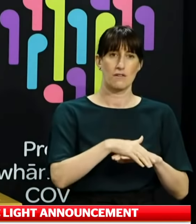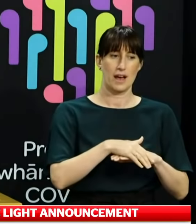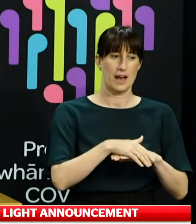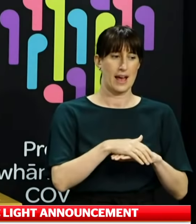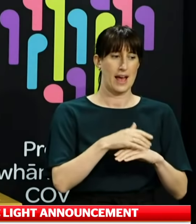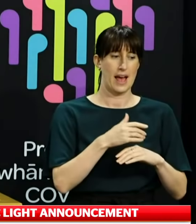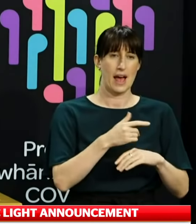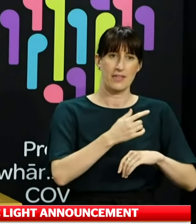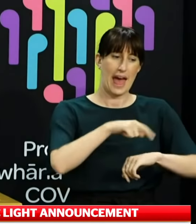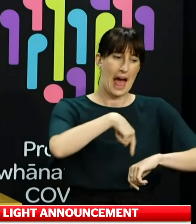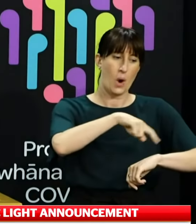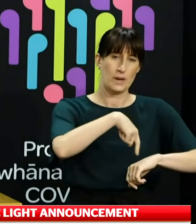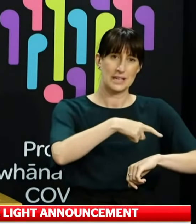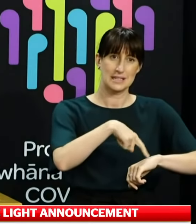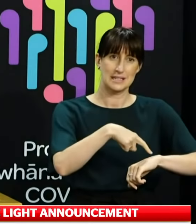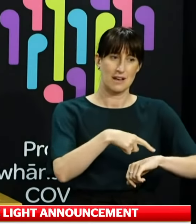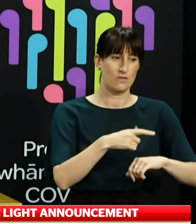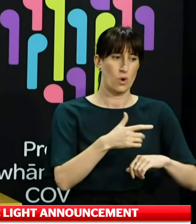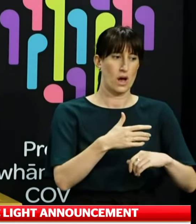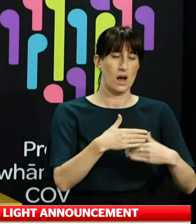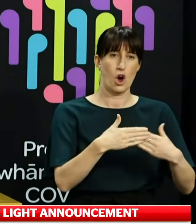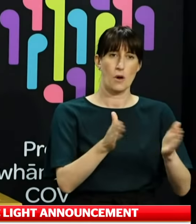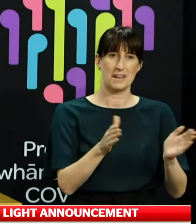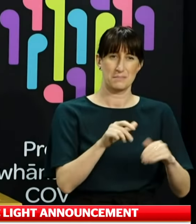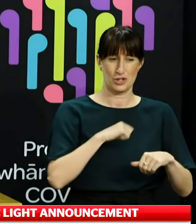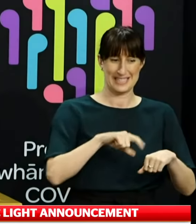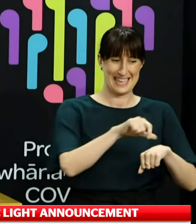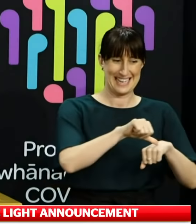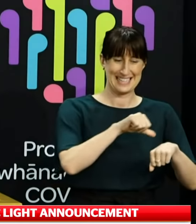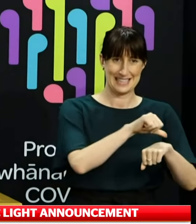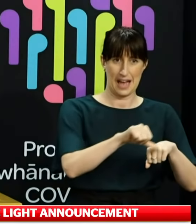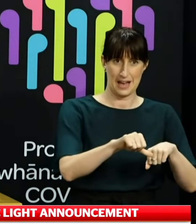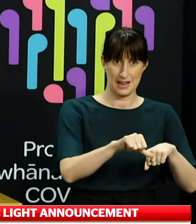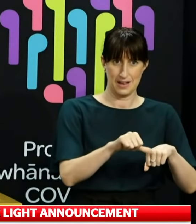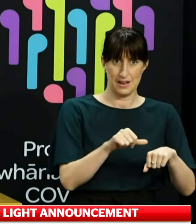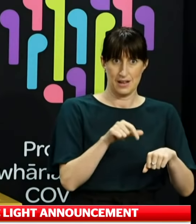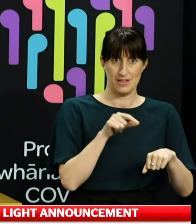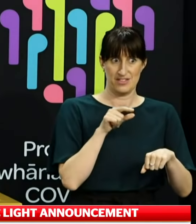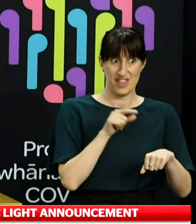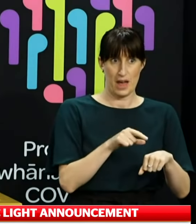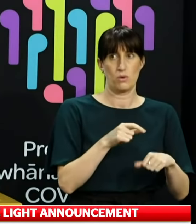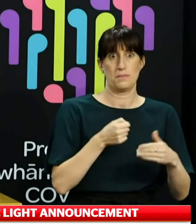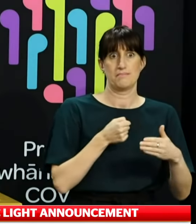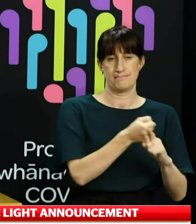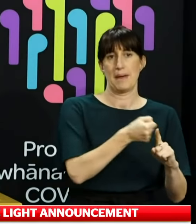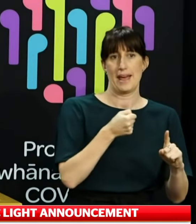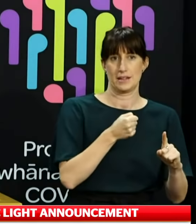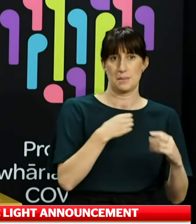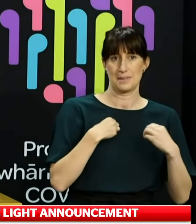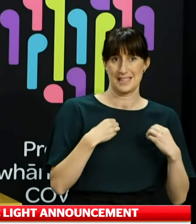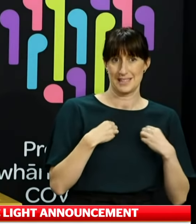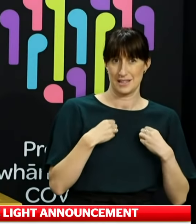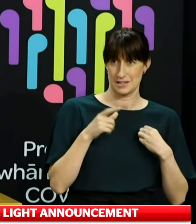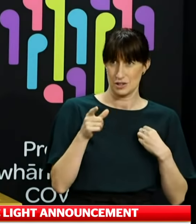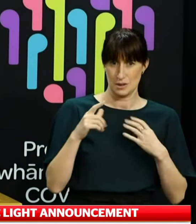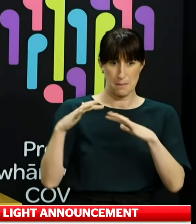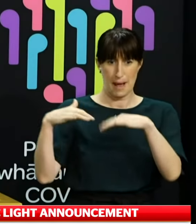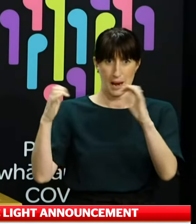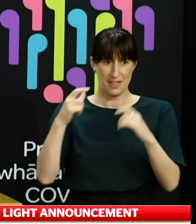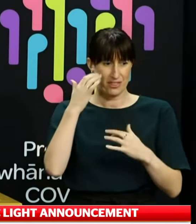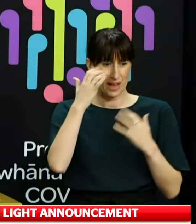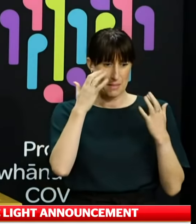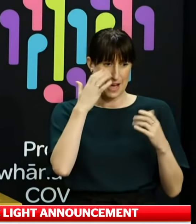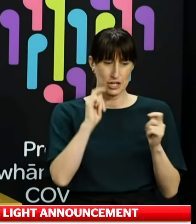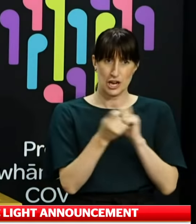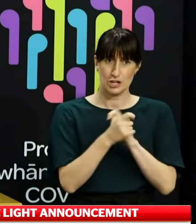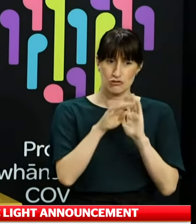all removing those restrictions just for this year? No, we didn't, but it was one of the factors that informed the decision to move